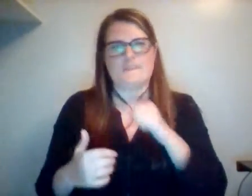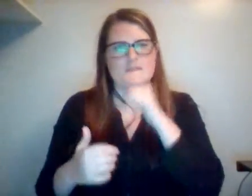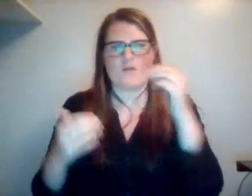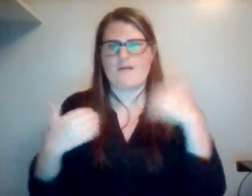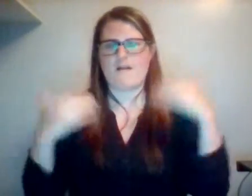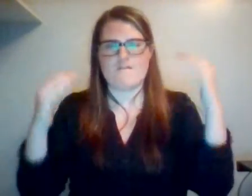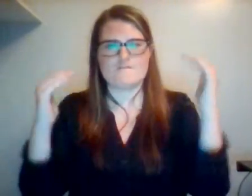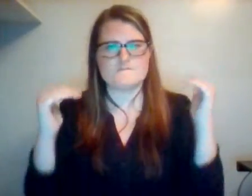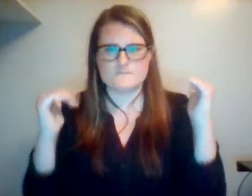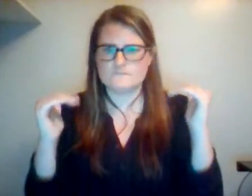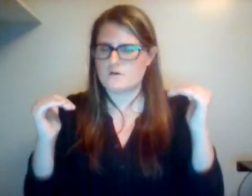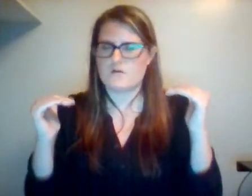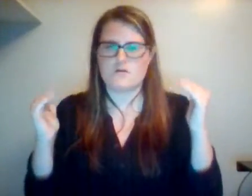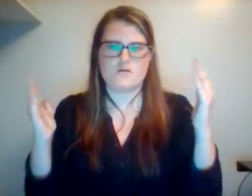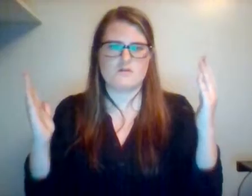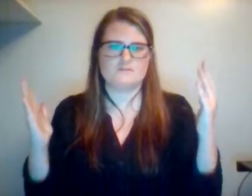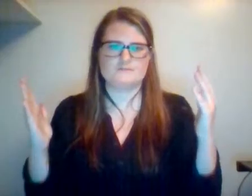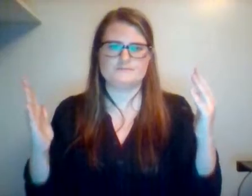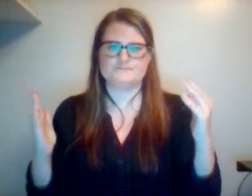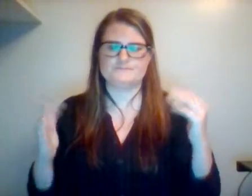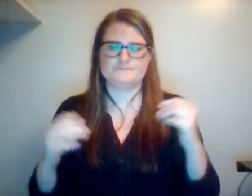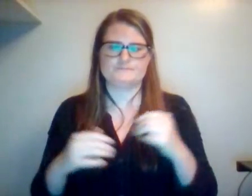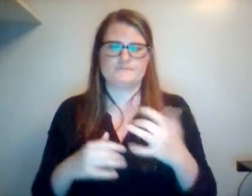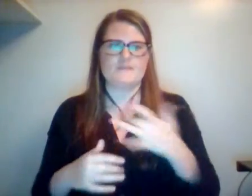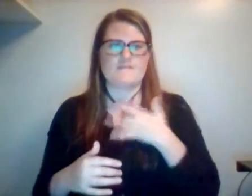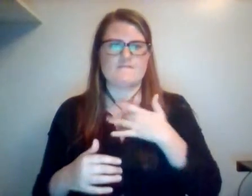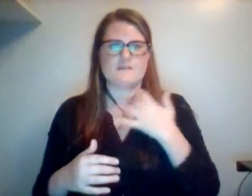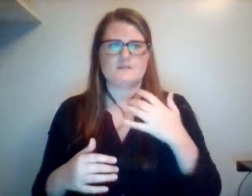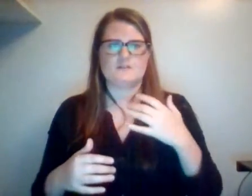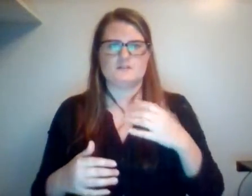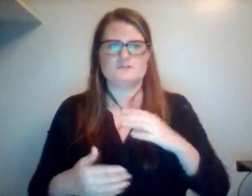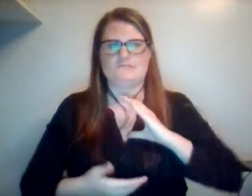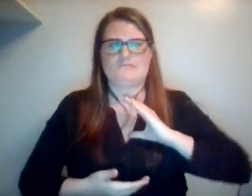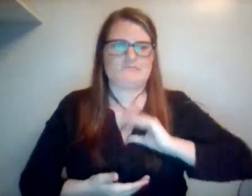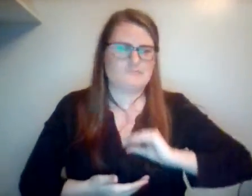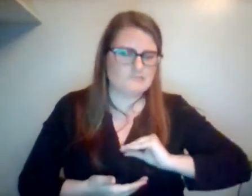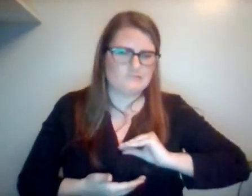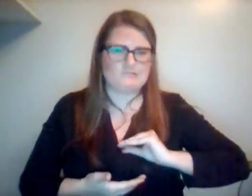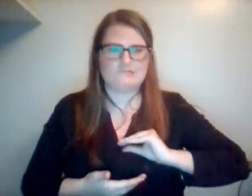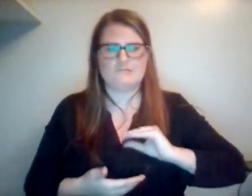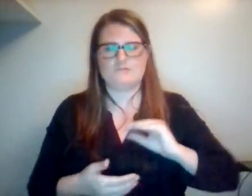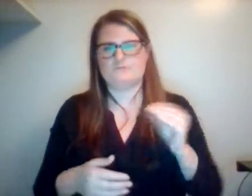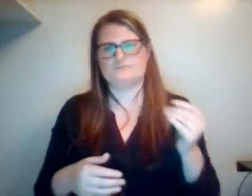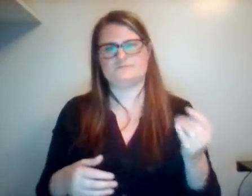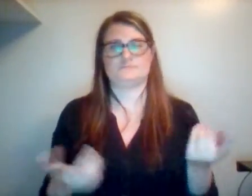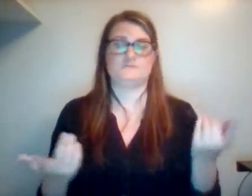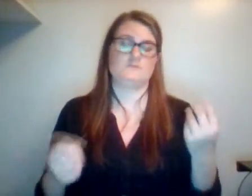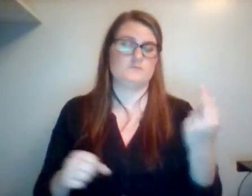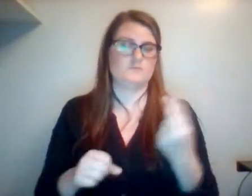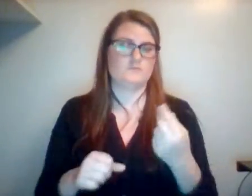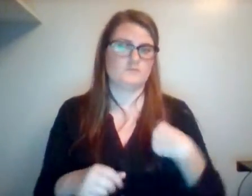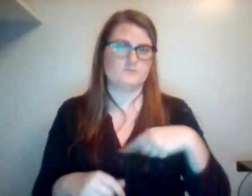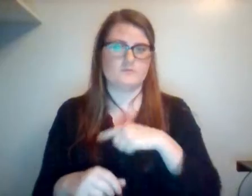the hope-shaped place in our souls, then we're going to use our phones perhaps quickly to fill